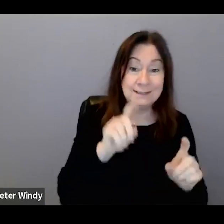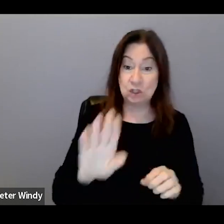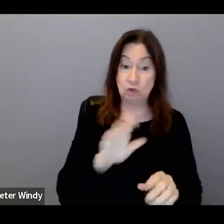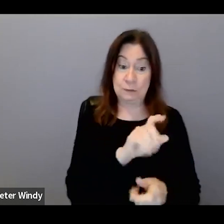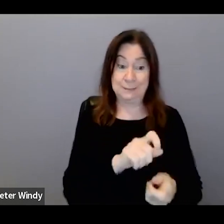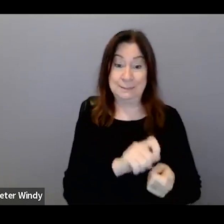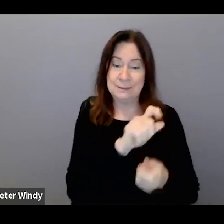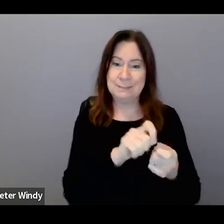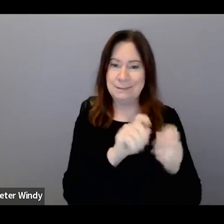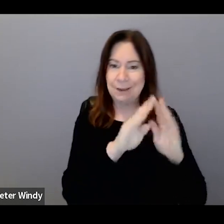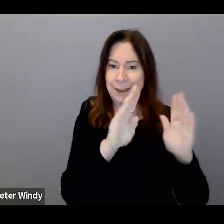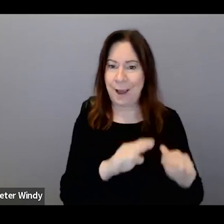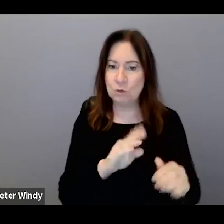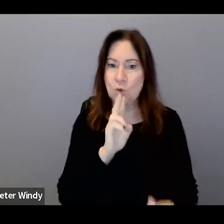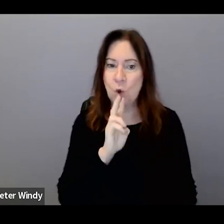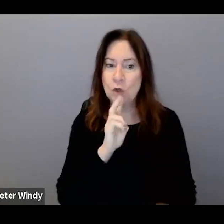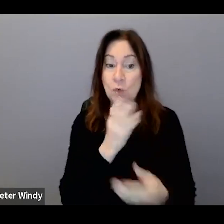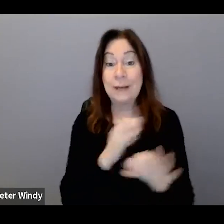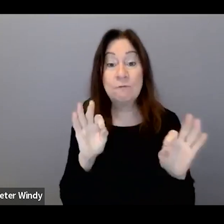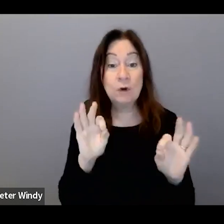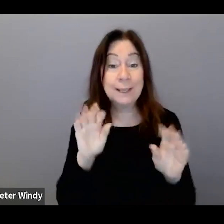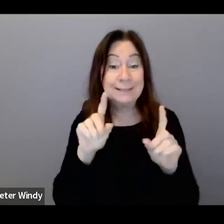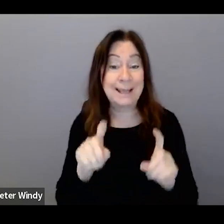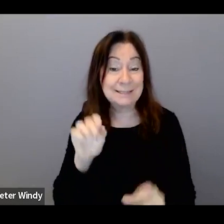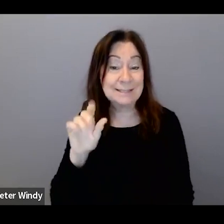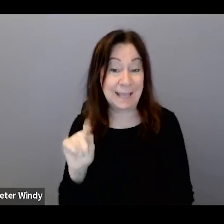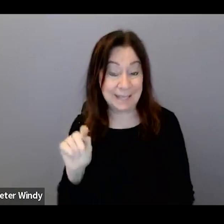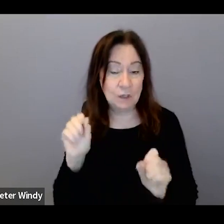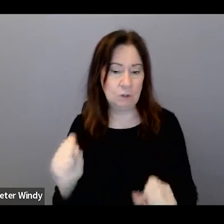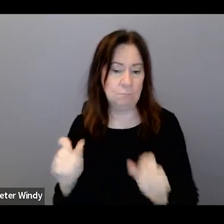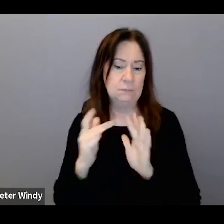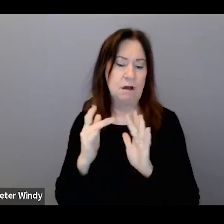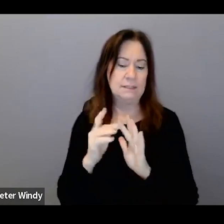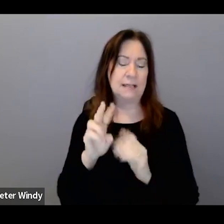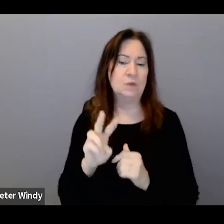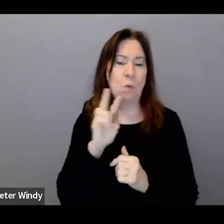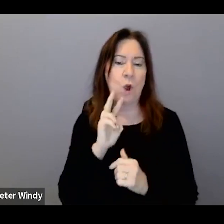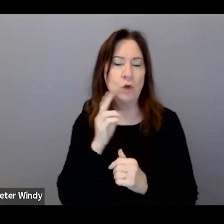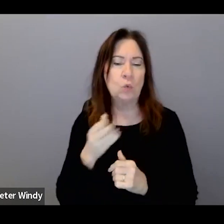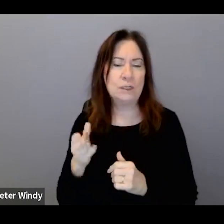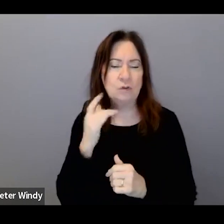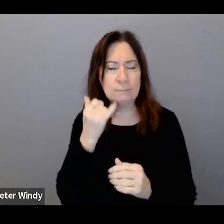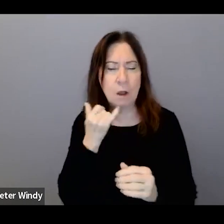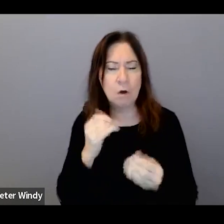for lead and to receive a free testing kit, you can contact Water Resources by calling